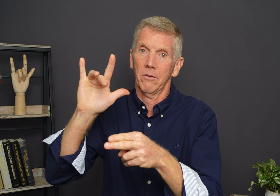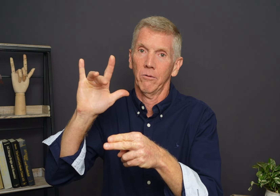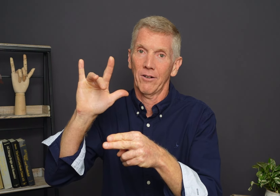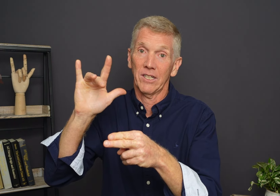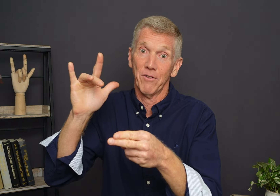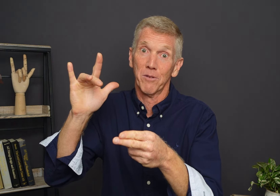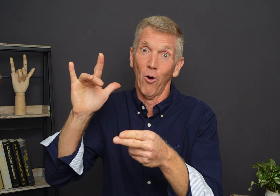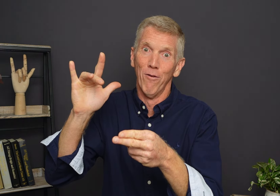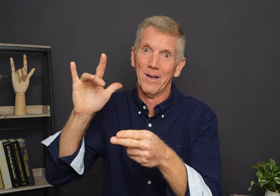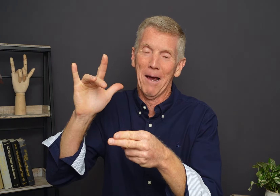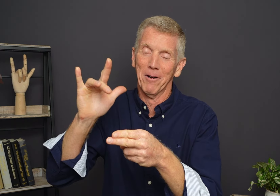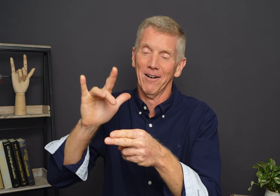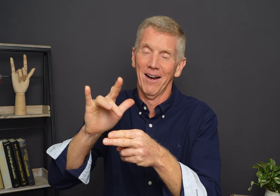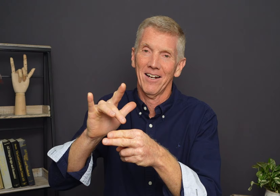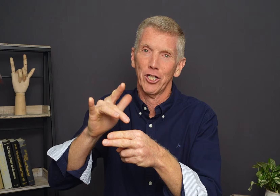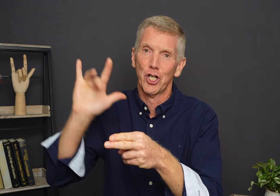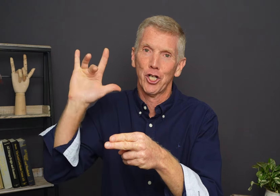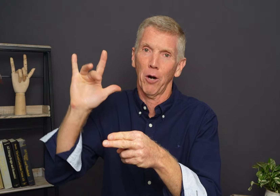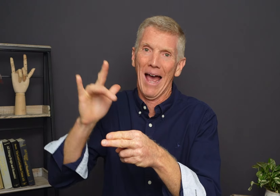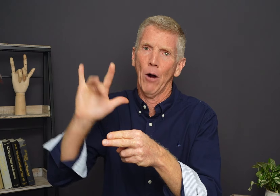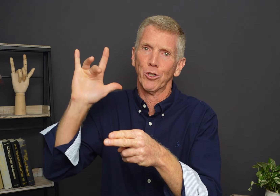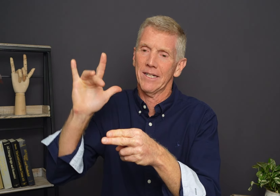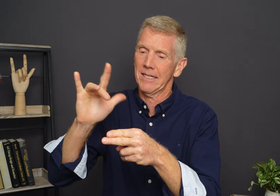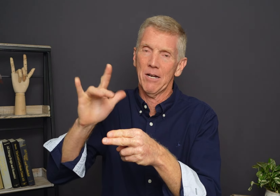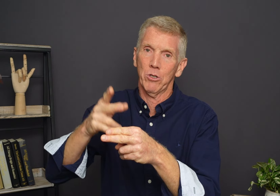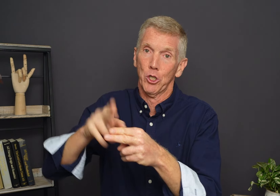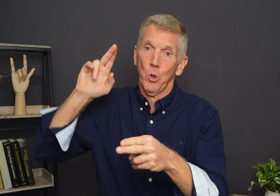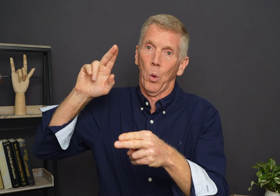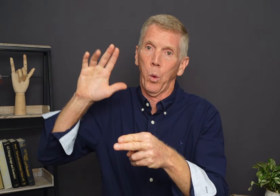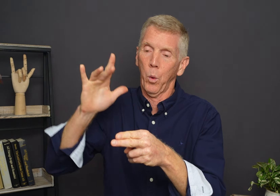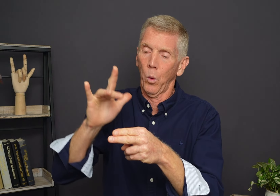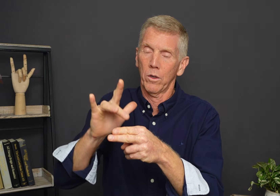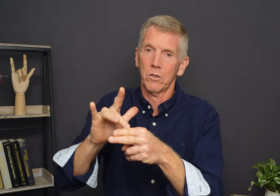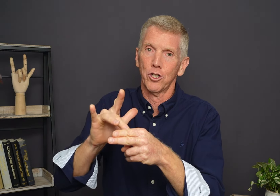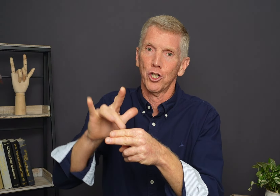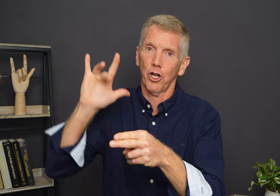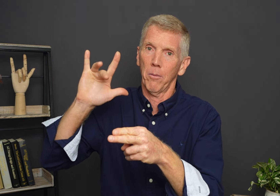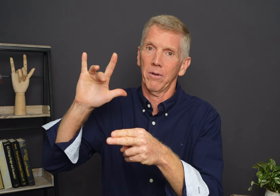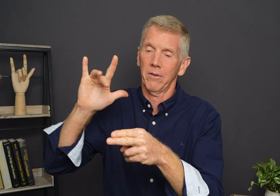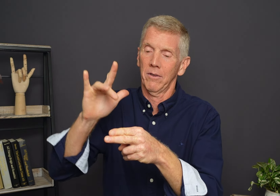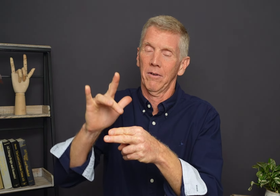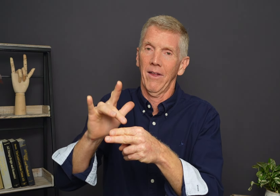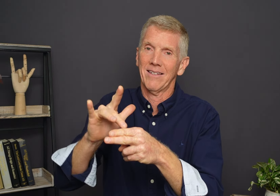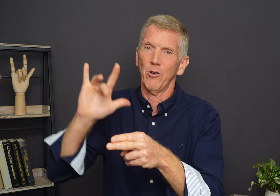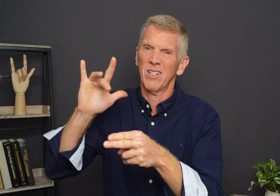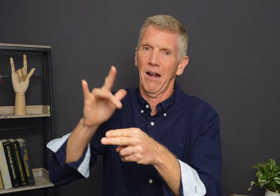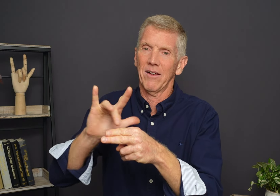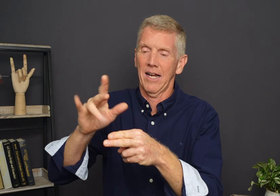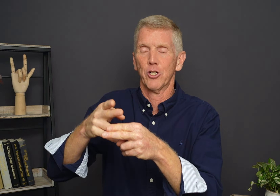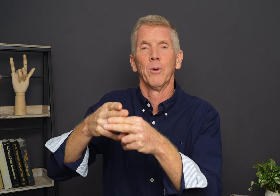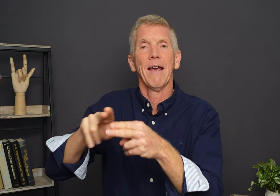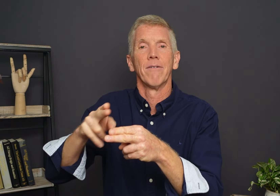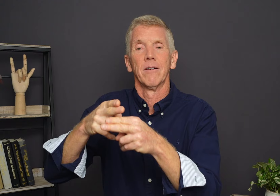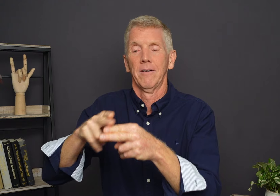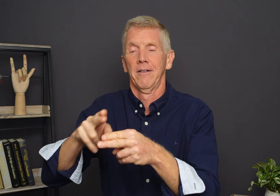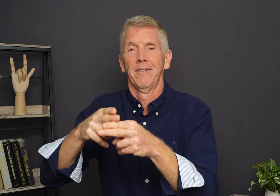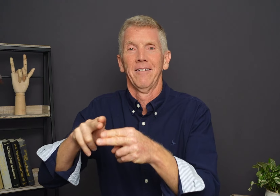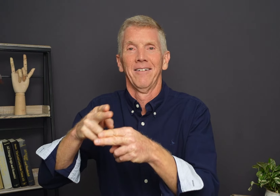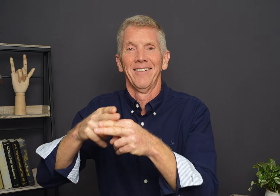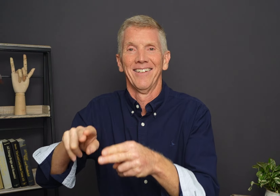We're actually giving you some more vocabulary, right? Sharp. Ouch. It was sharp. That's how you sign that sign. So knife.